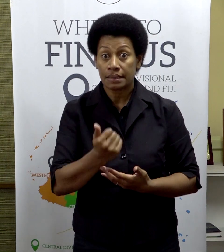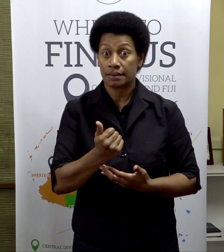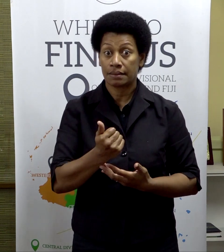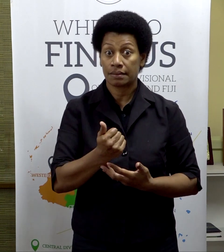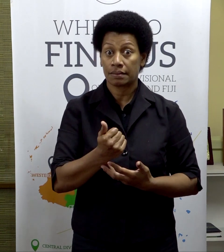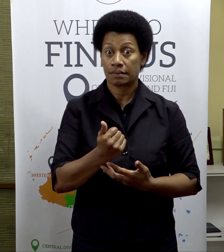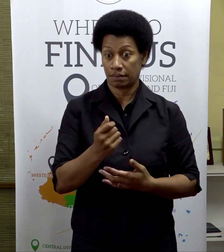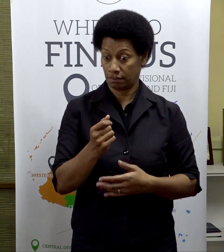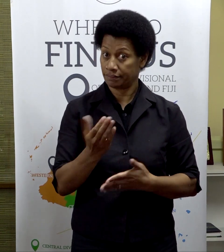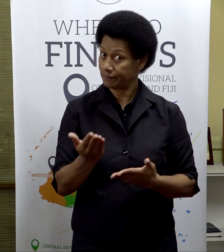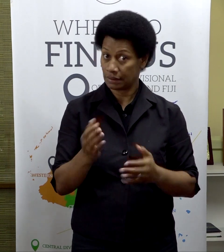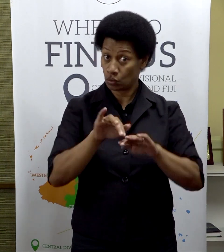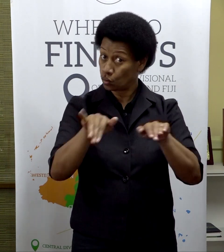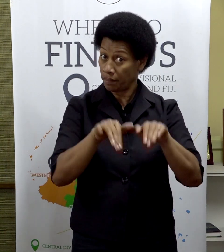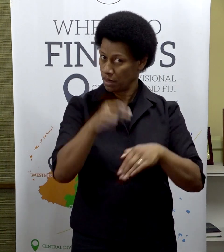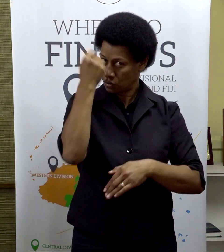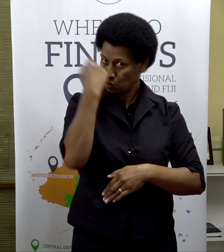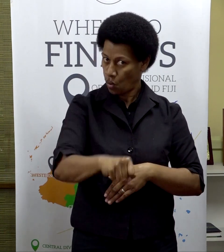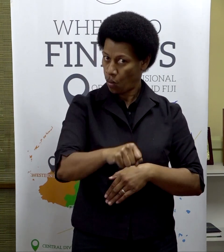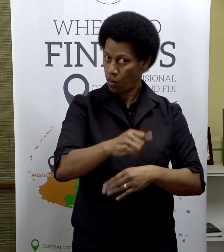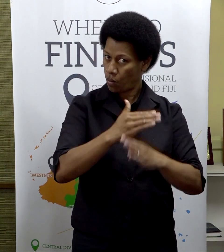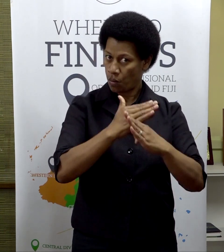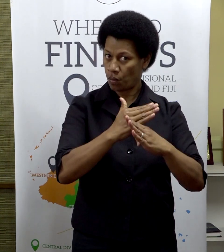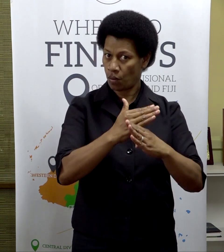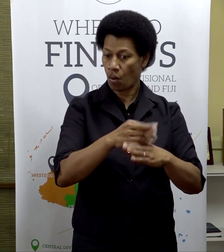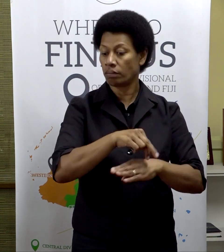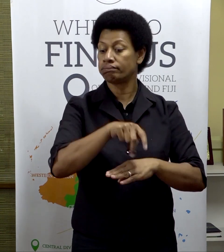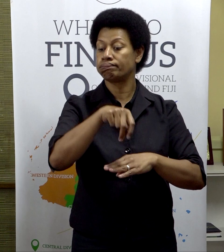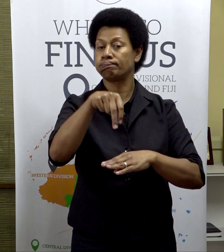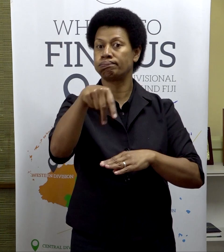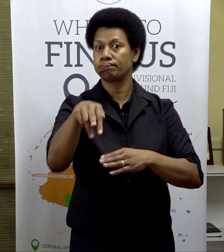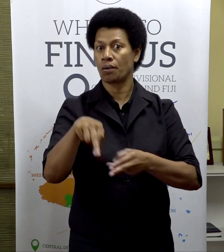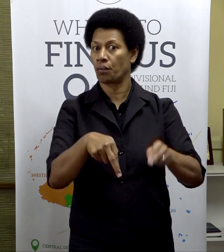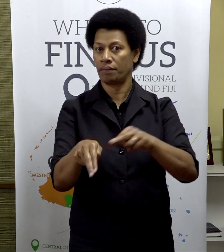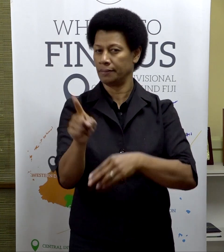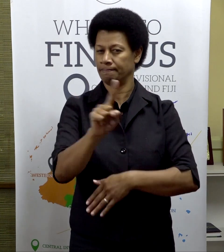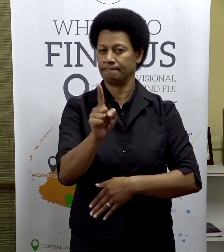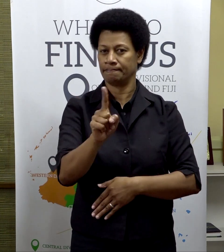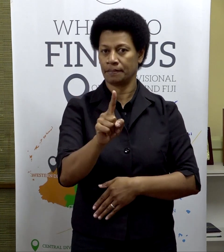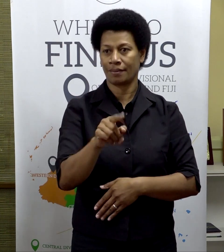them from swimming in flooded rivers or crossings. Members of the